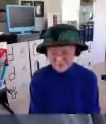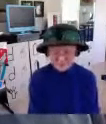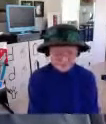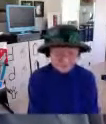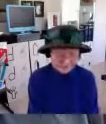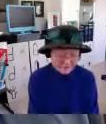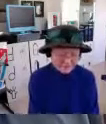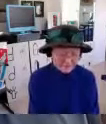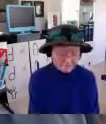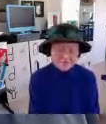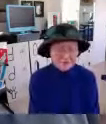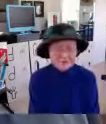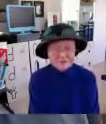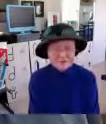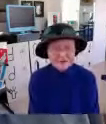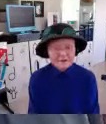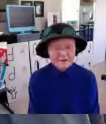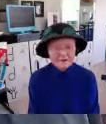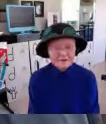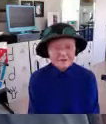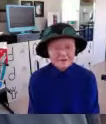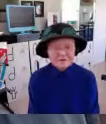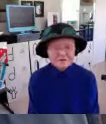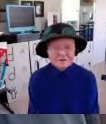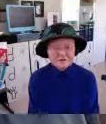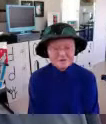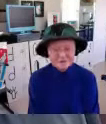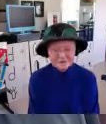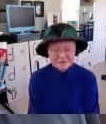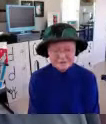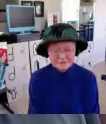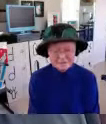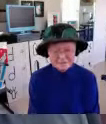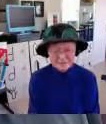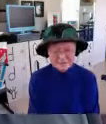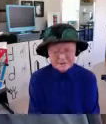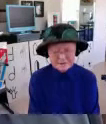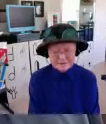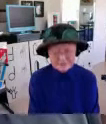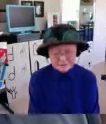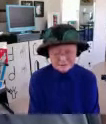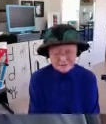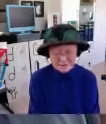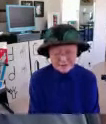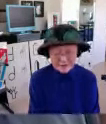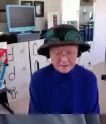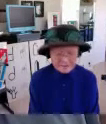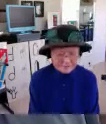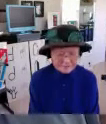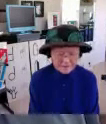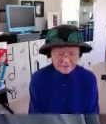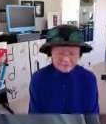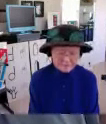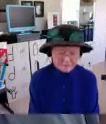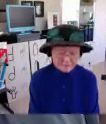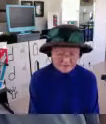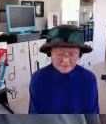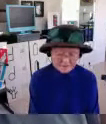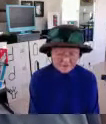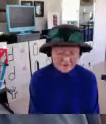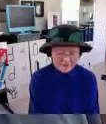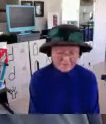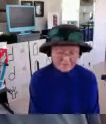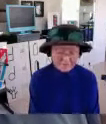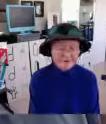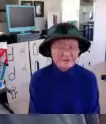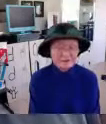it took years. I think Rachel and Dr. van der Hulst and I have been in contact about it for maybe a